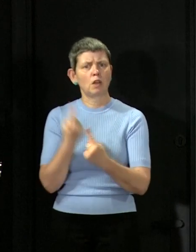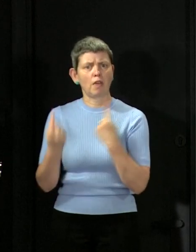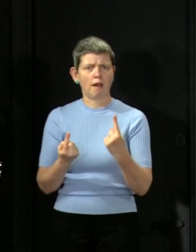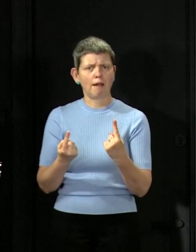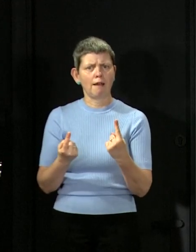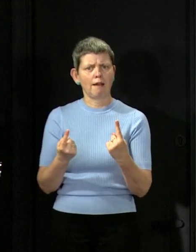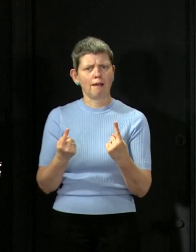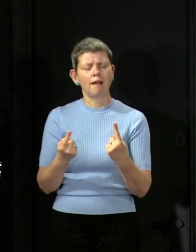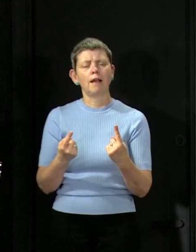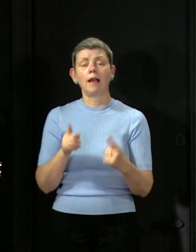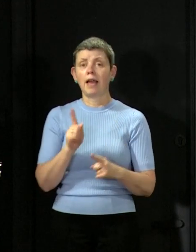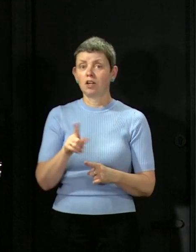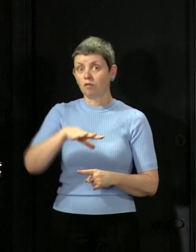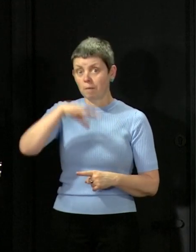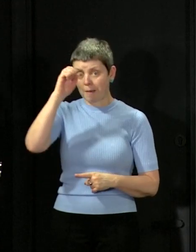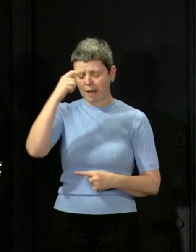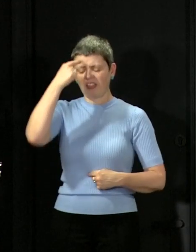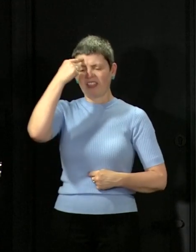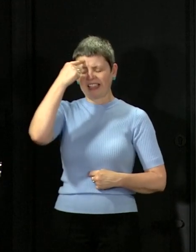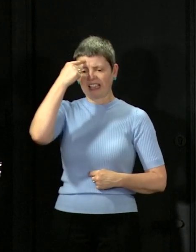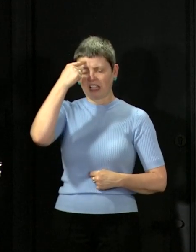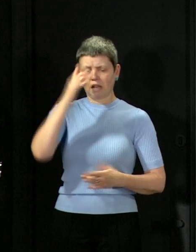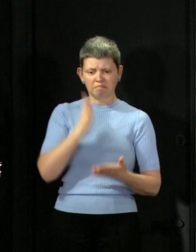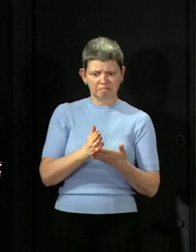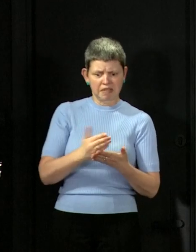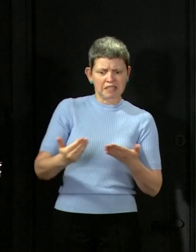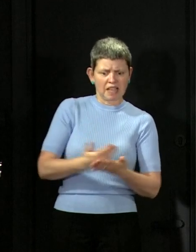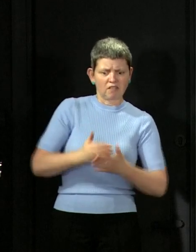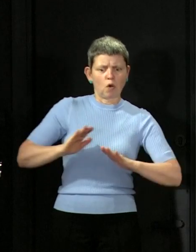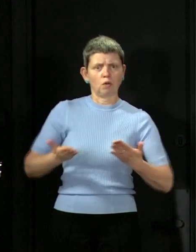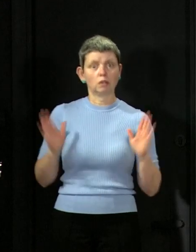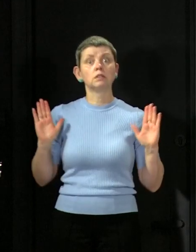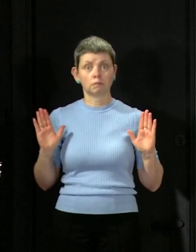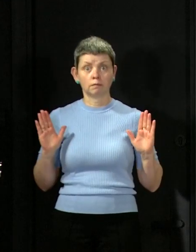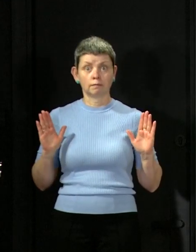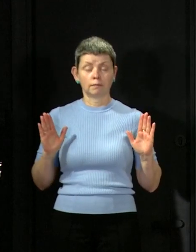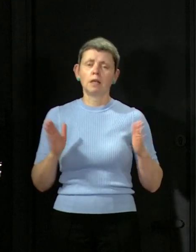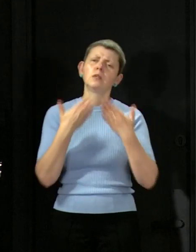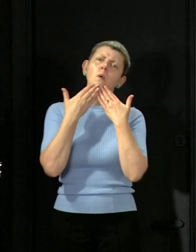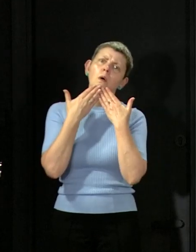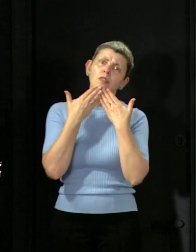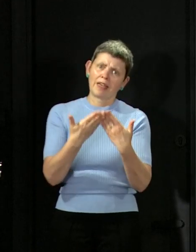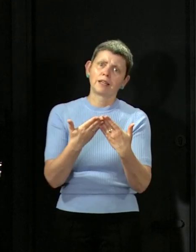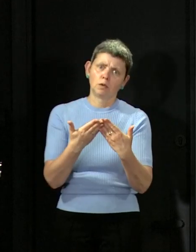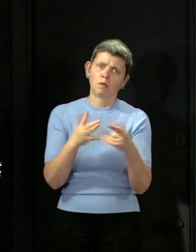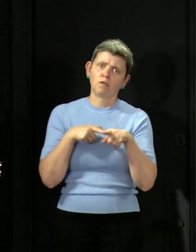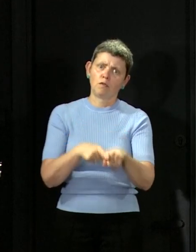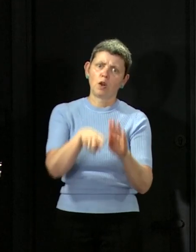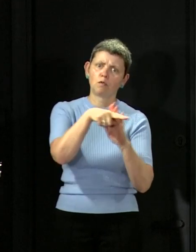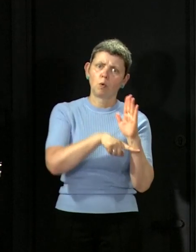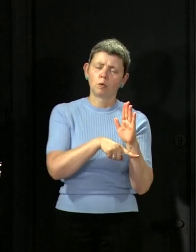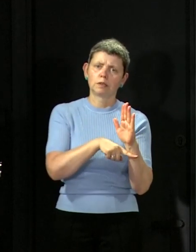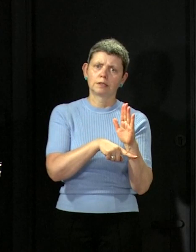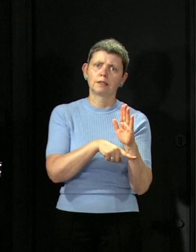And remember, at all stages, stop, think and protect. So thank you in advance for doing that. And let me wish you